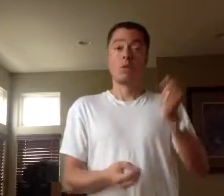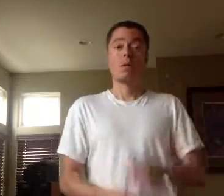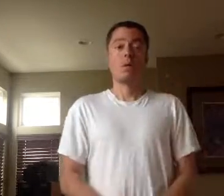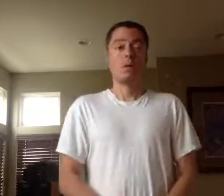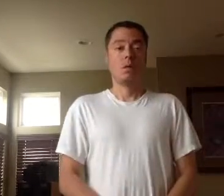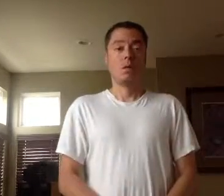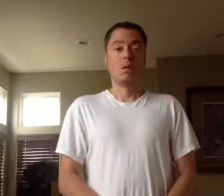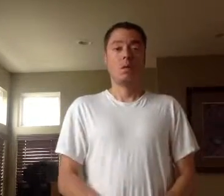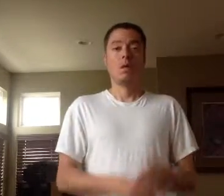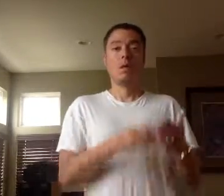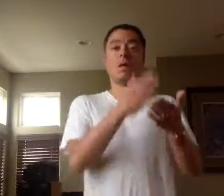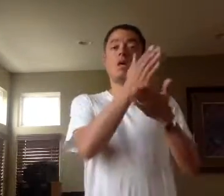some,